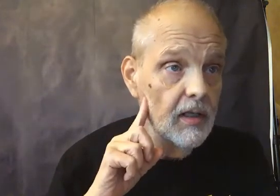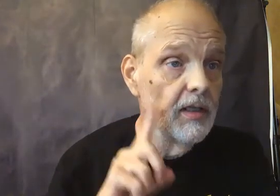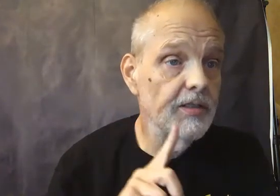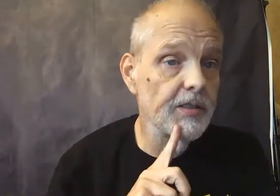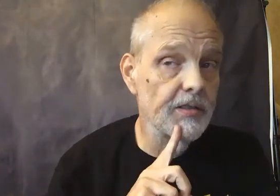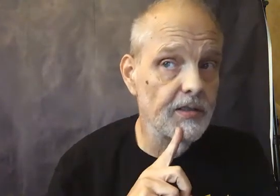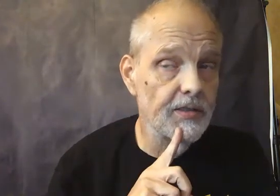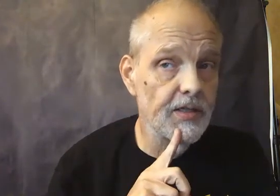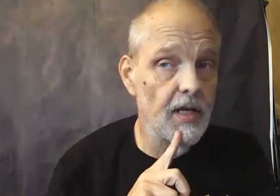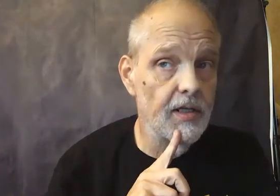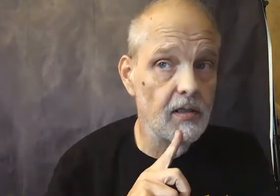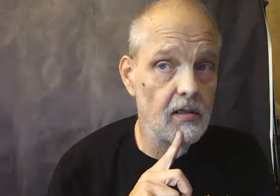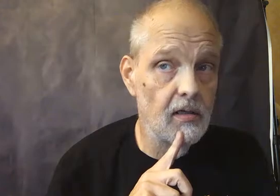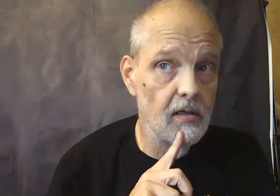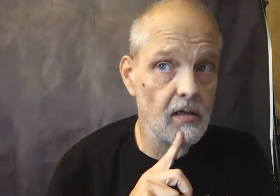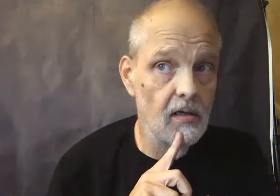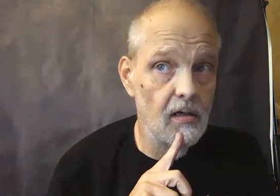And this is the sign.